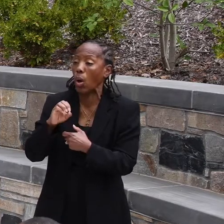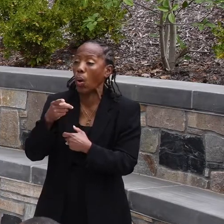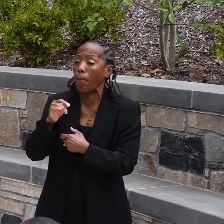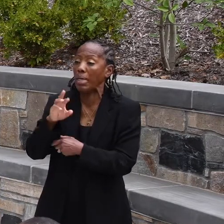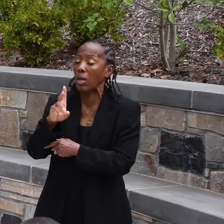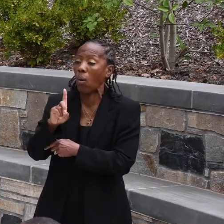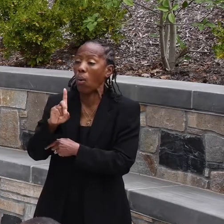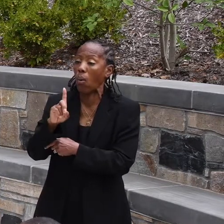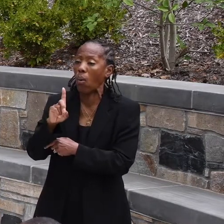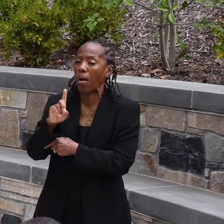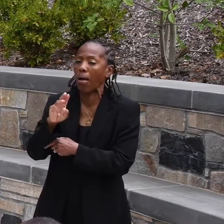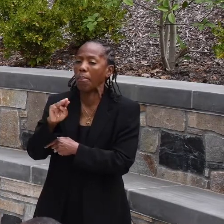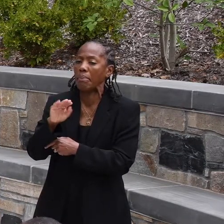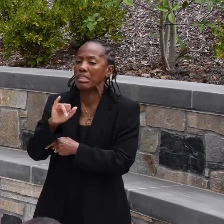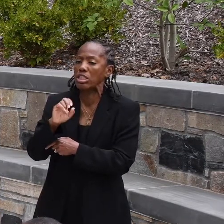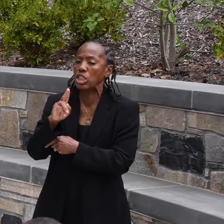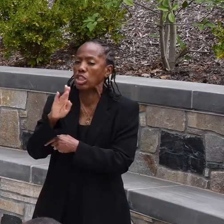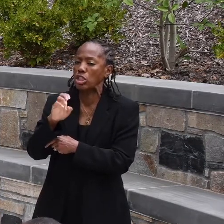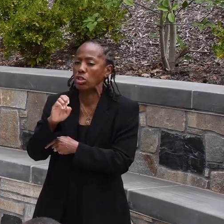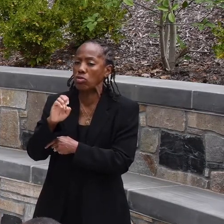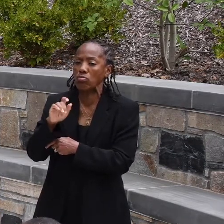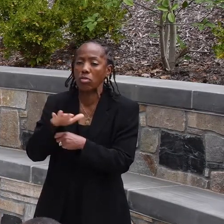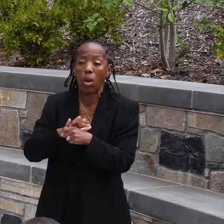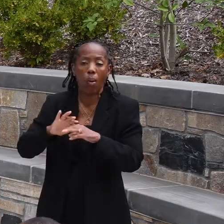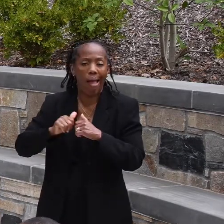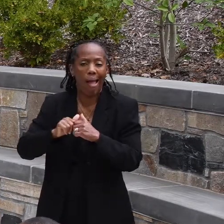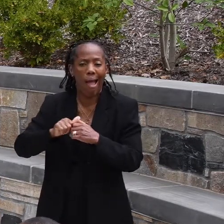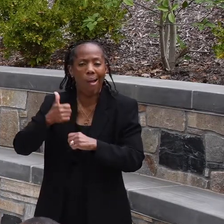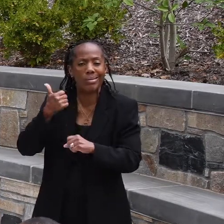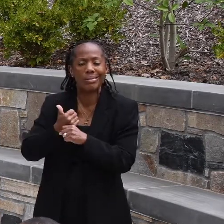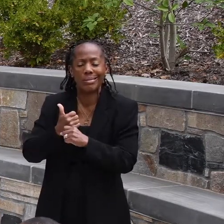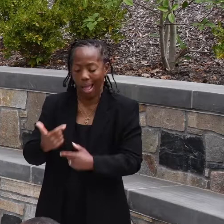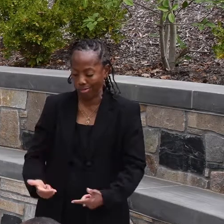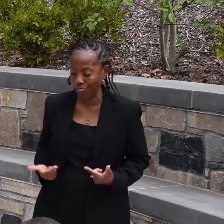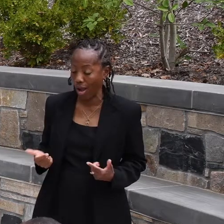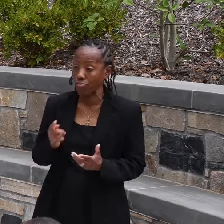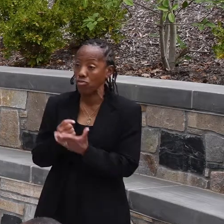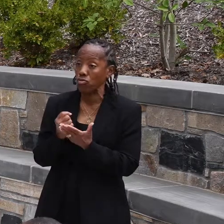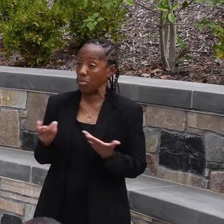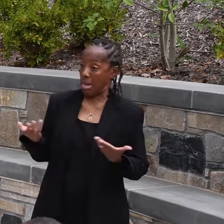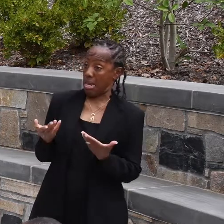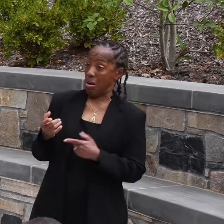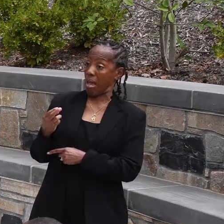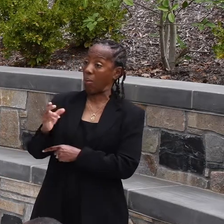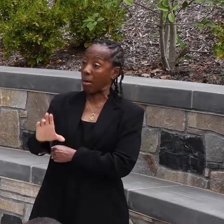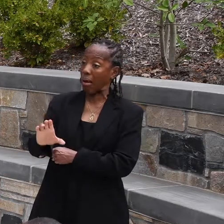misuse, locally by establishing residential treatment here in Howard County.